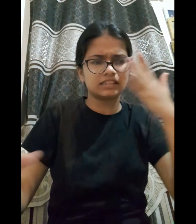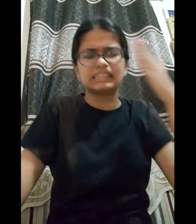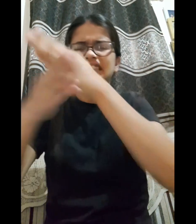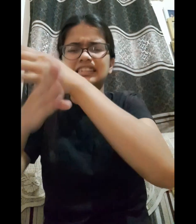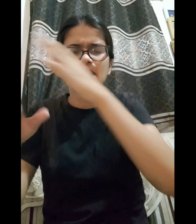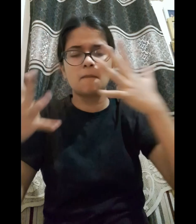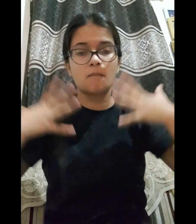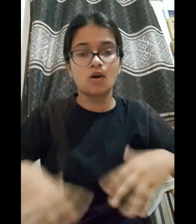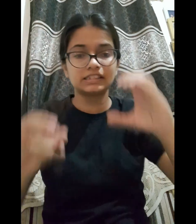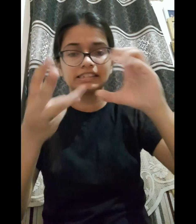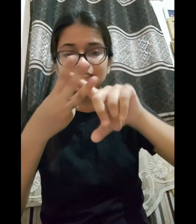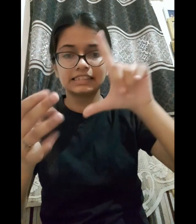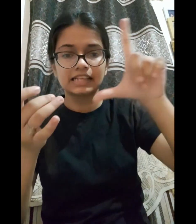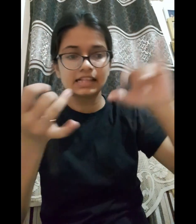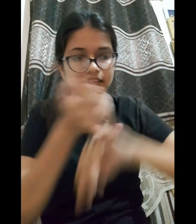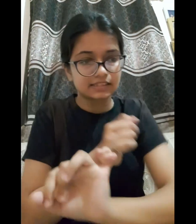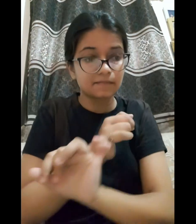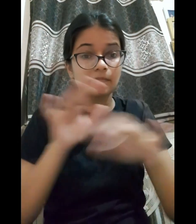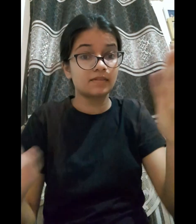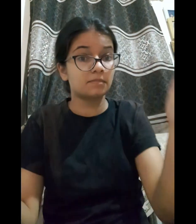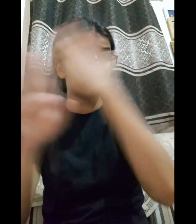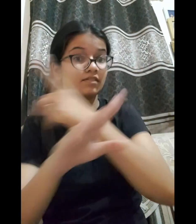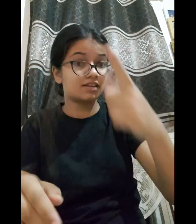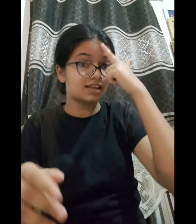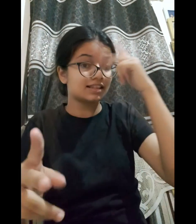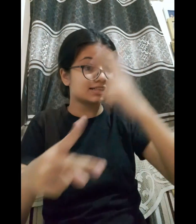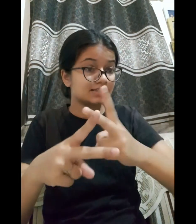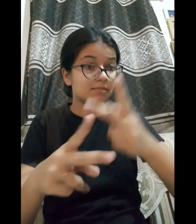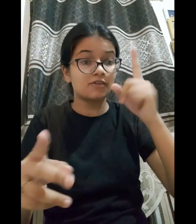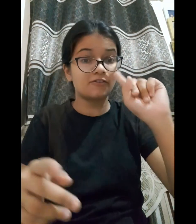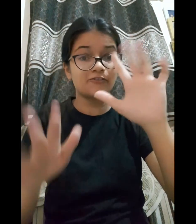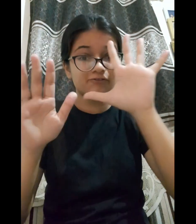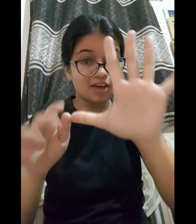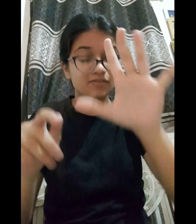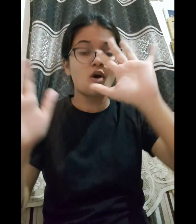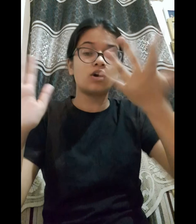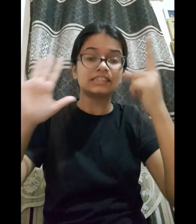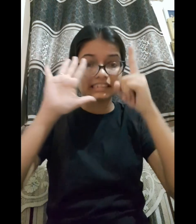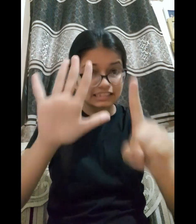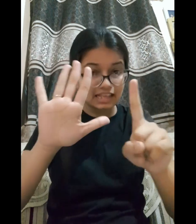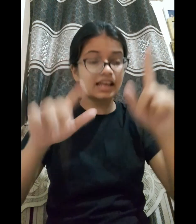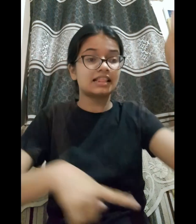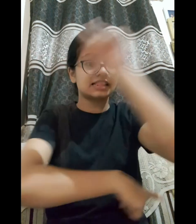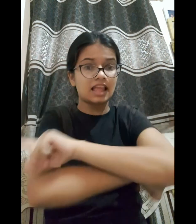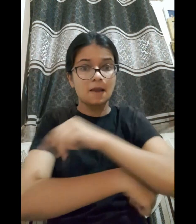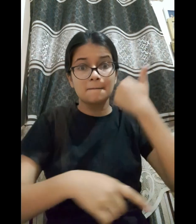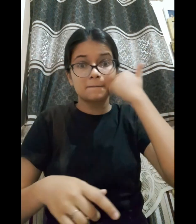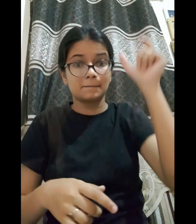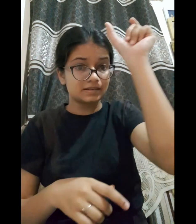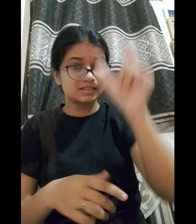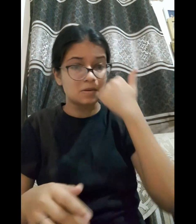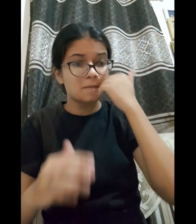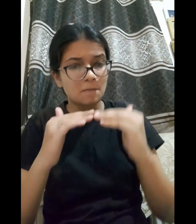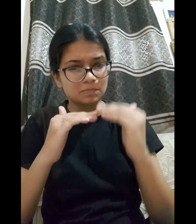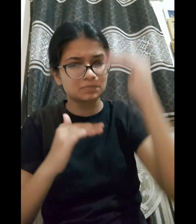cells. Recognize this in the early stage. So on the 5th, 6th day, if the patient has high fever, has